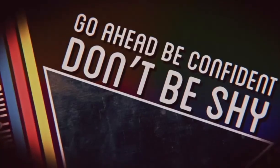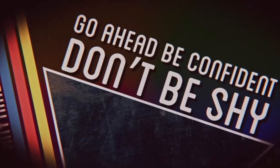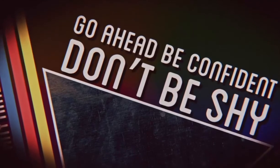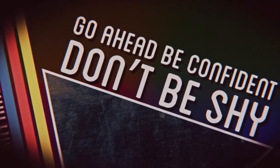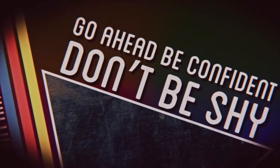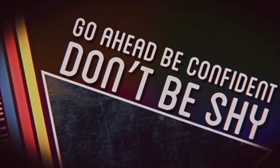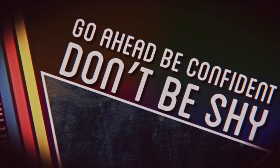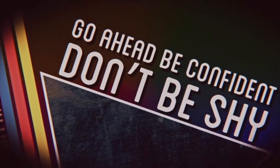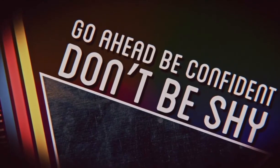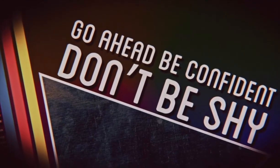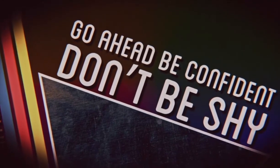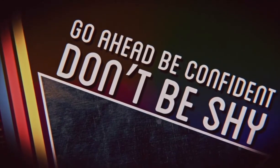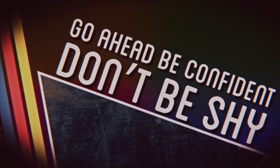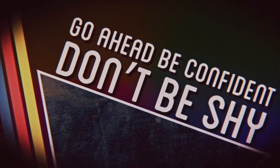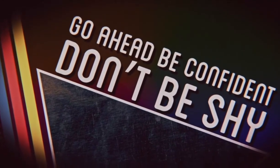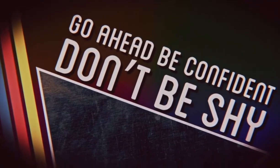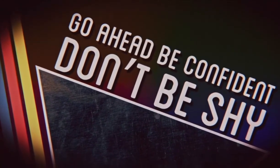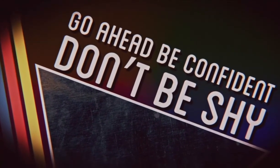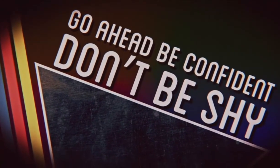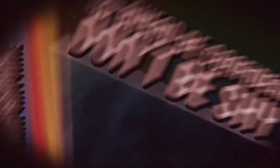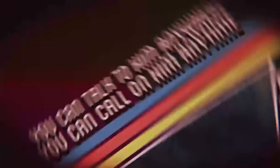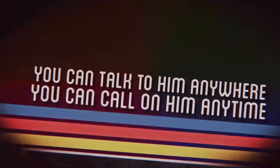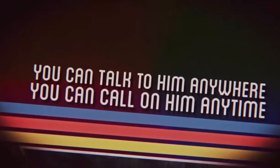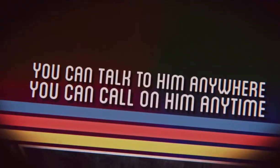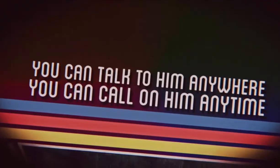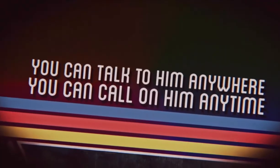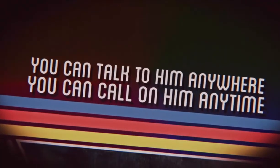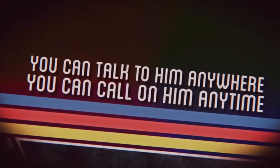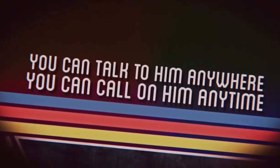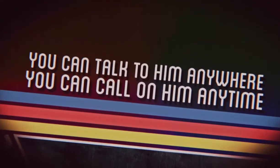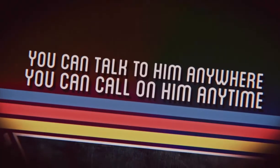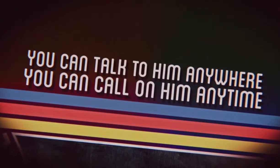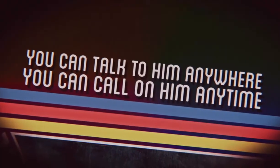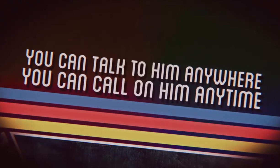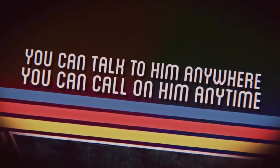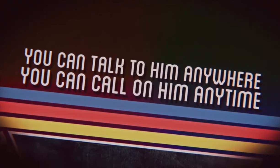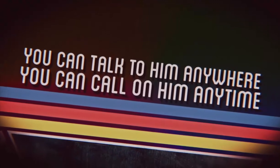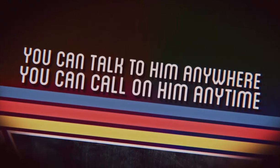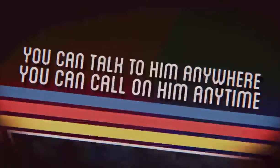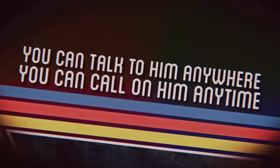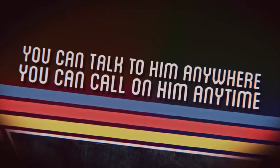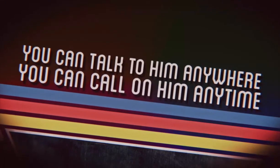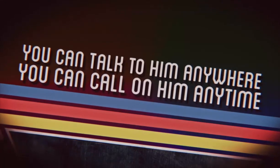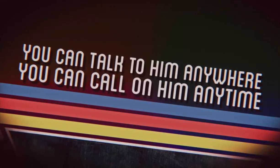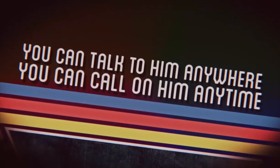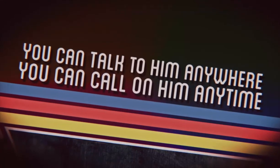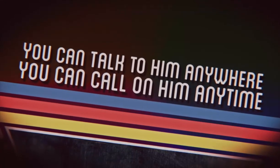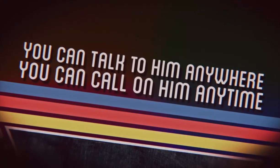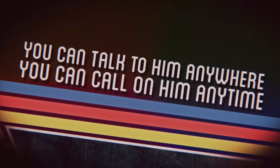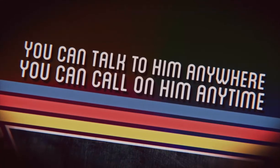lie. Go ahead, be confident, don't be shy. You can talk to him anywhere, you can call on